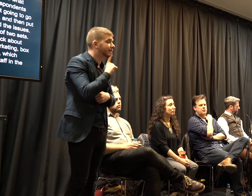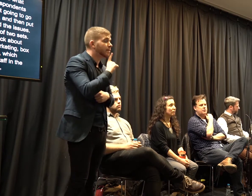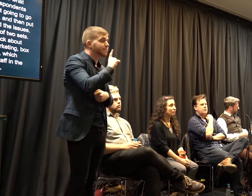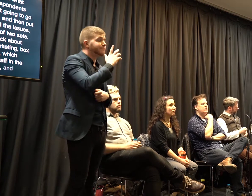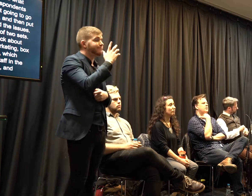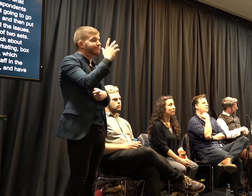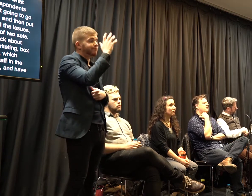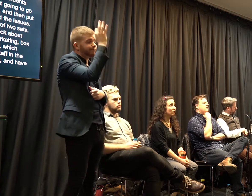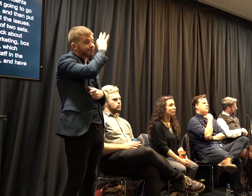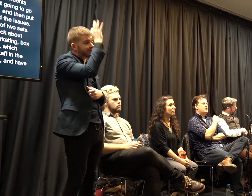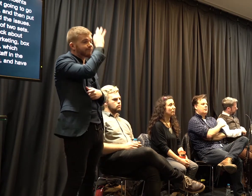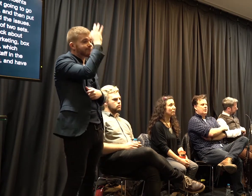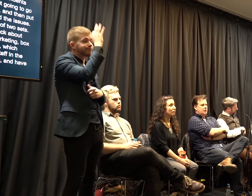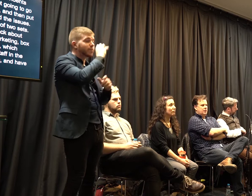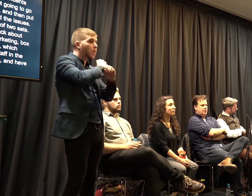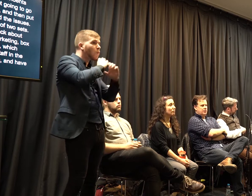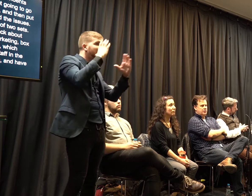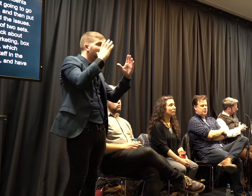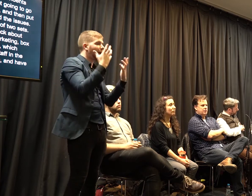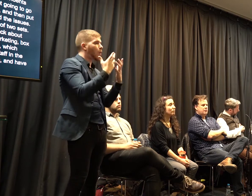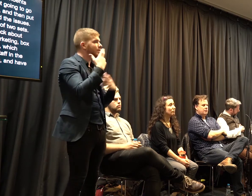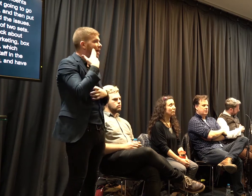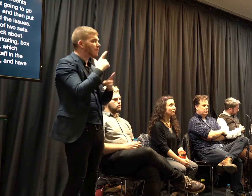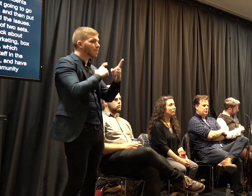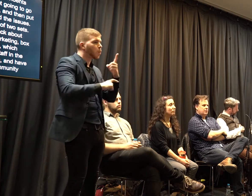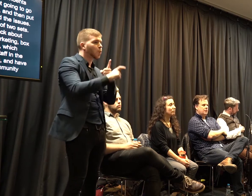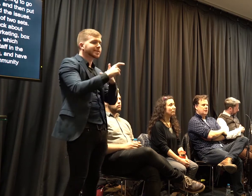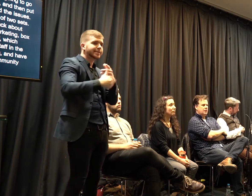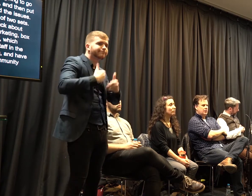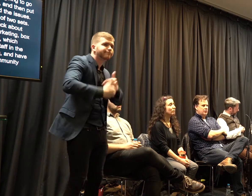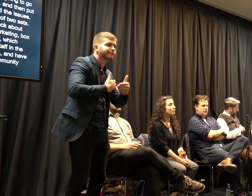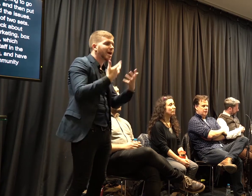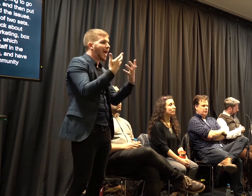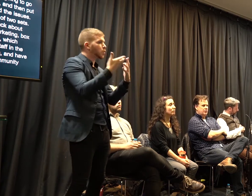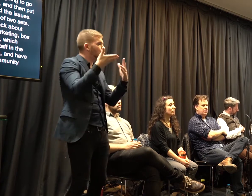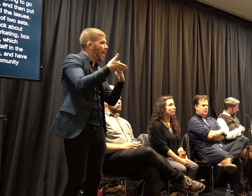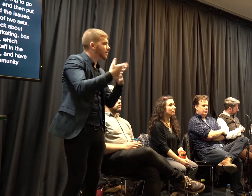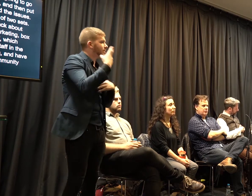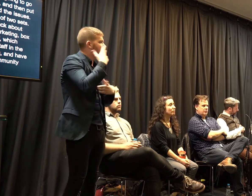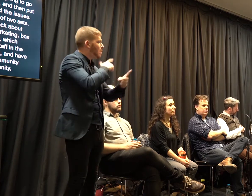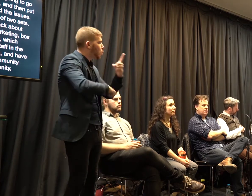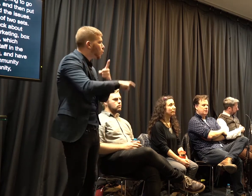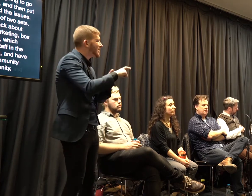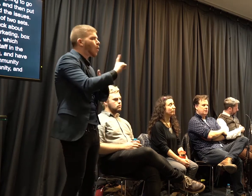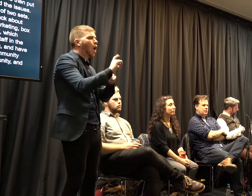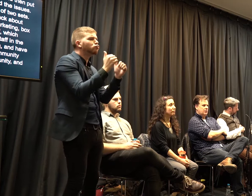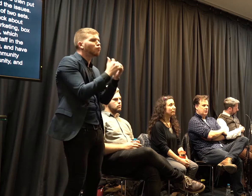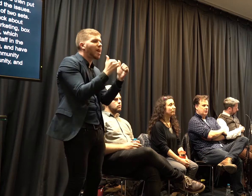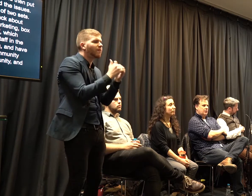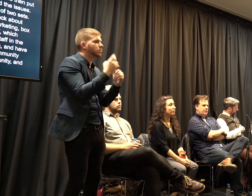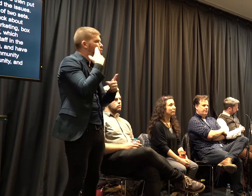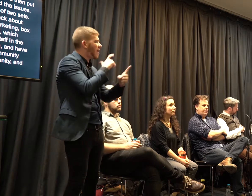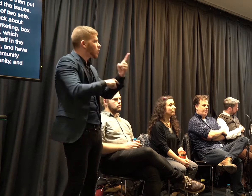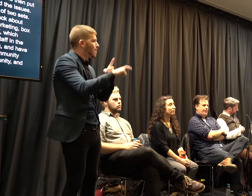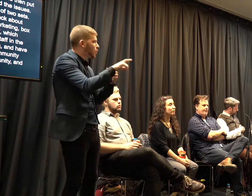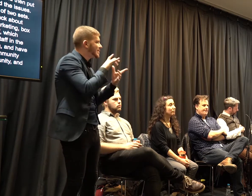concept whatsoever of how the deaf community functions or how to access the deaf community and what's relevant to the deaf community. So things